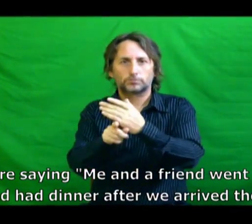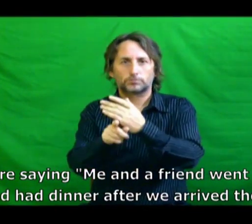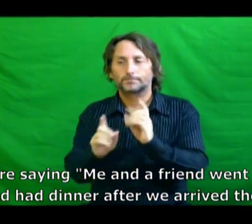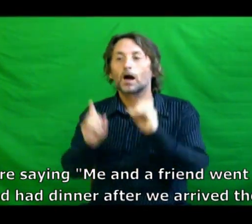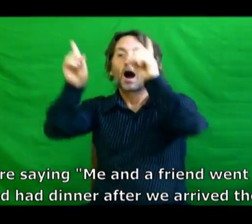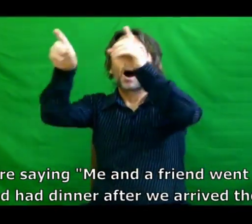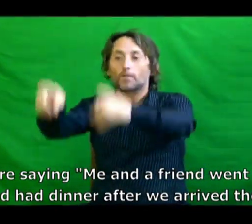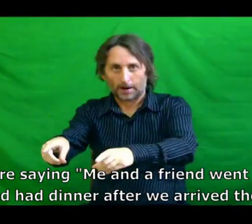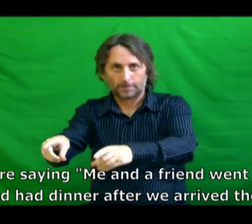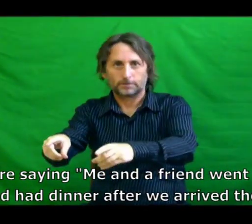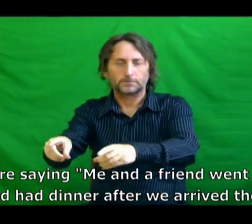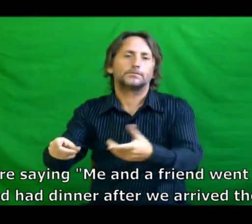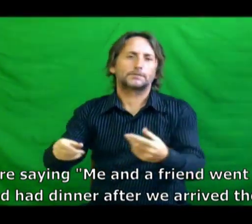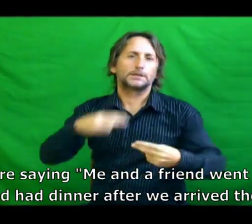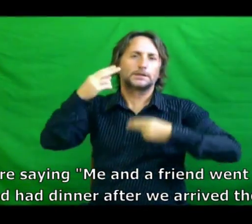had dinner after we arrived there.